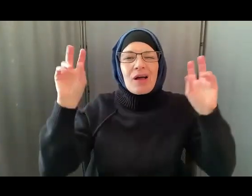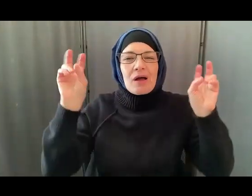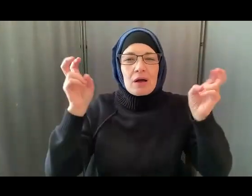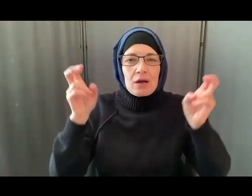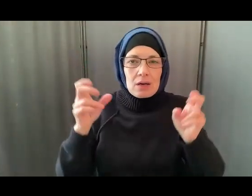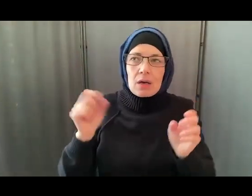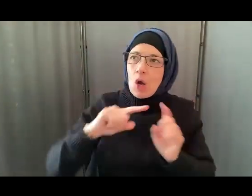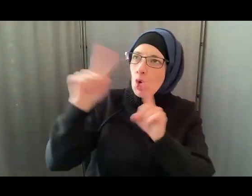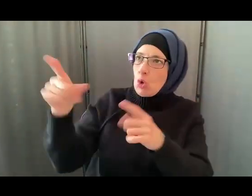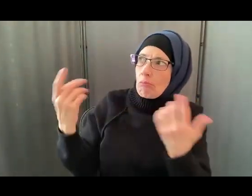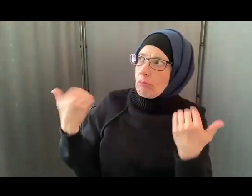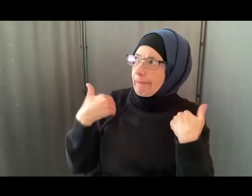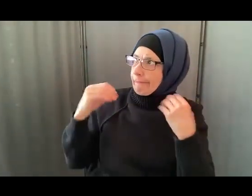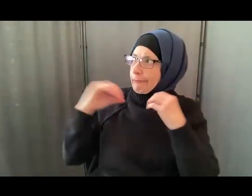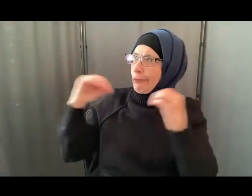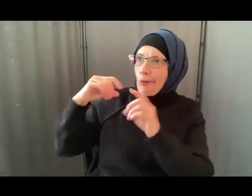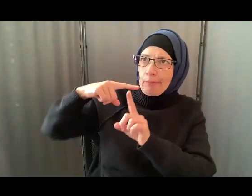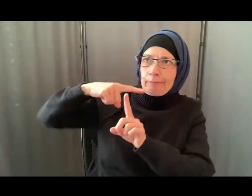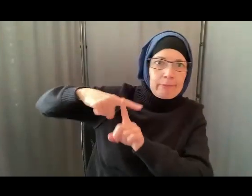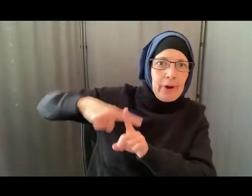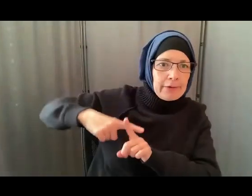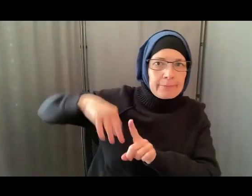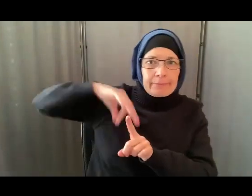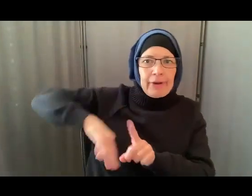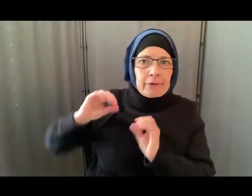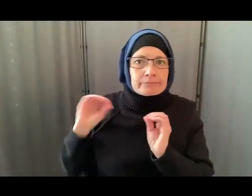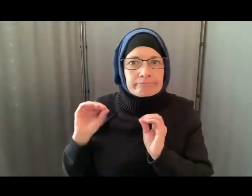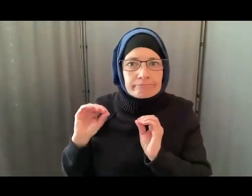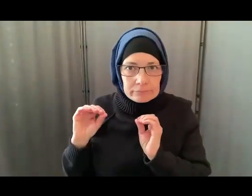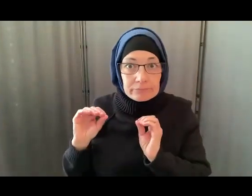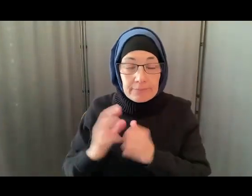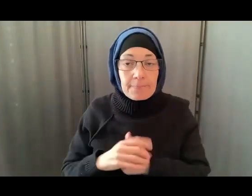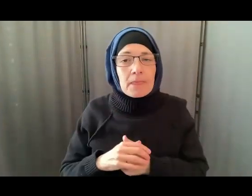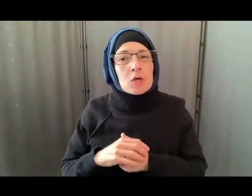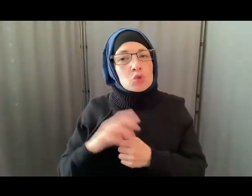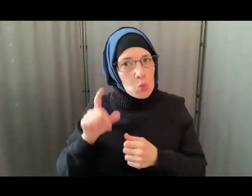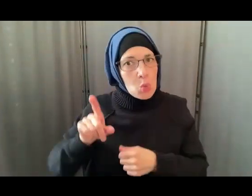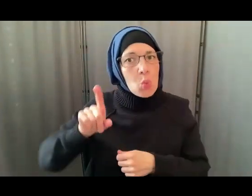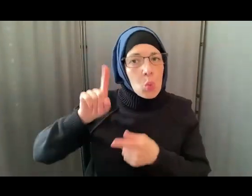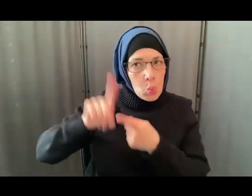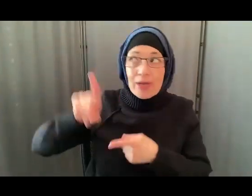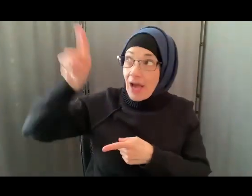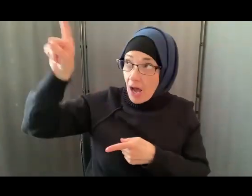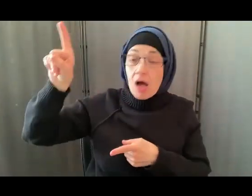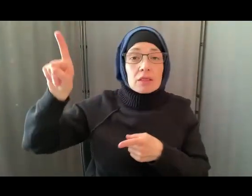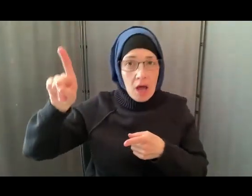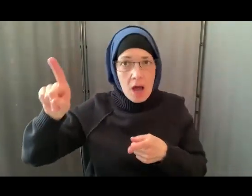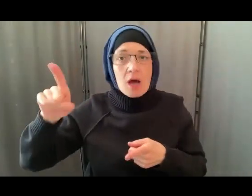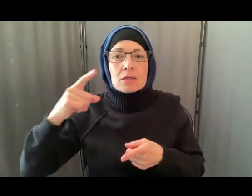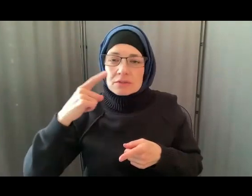So when Allah invites us to spend in His path, He is giving us an